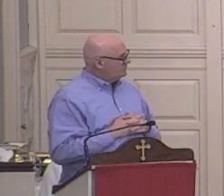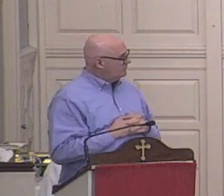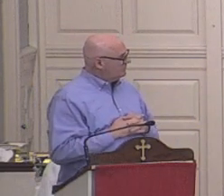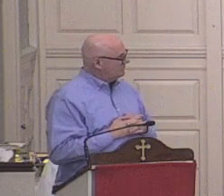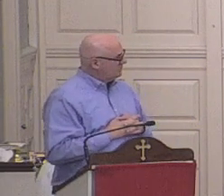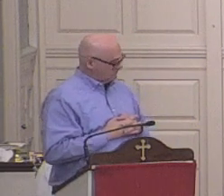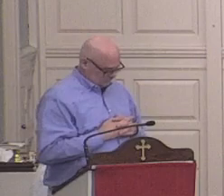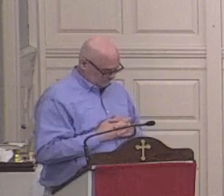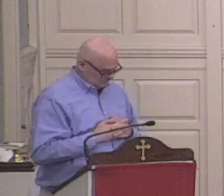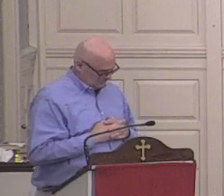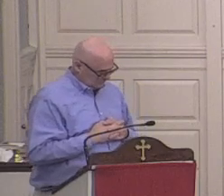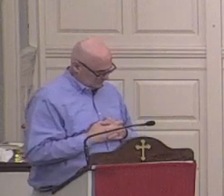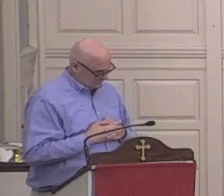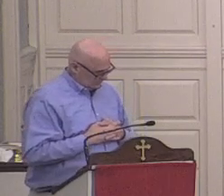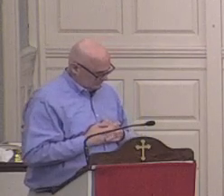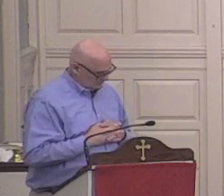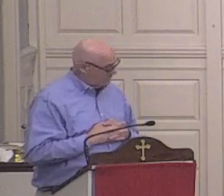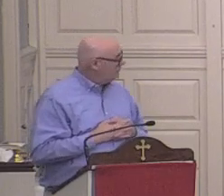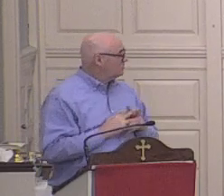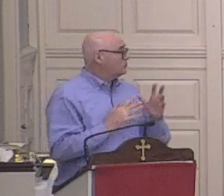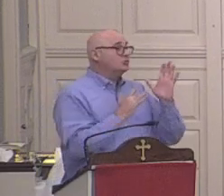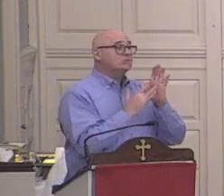"Are you the king of the Jews?"